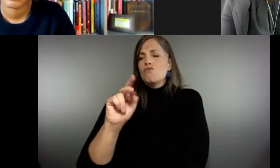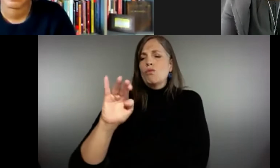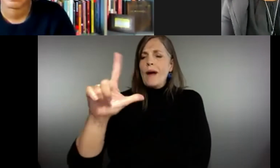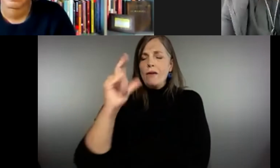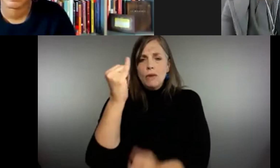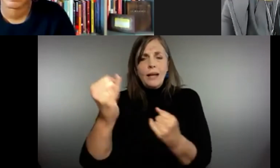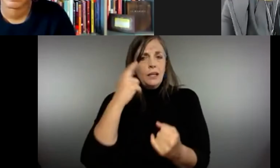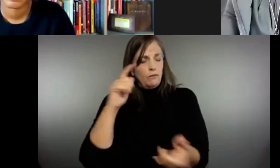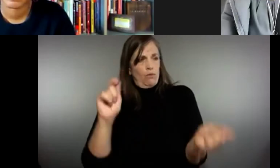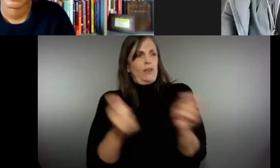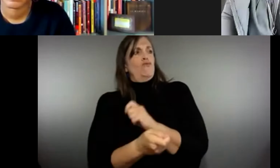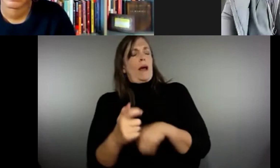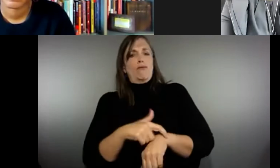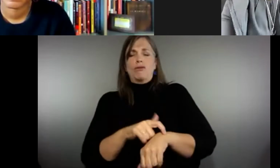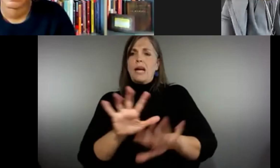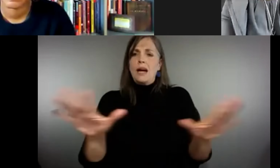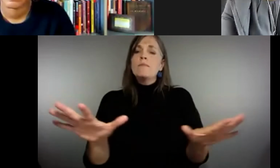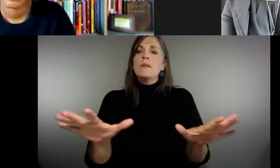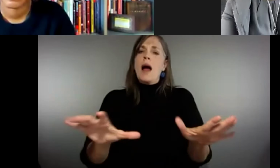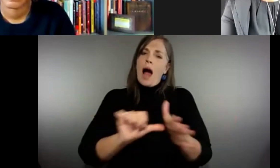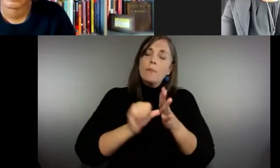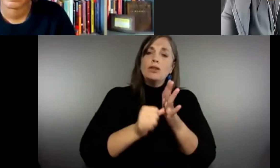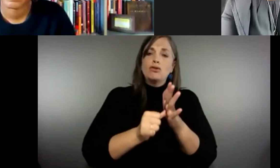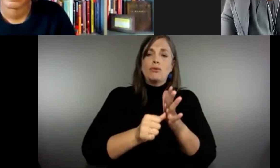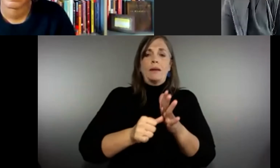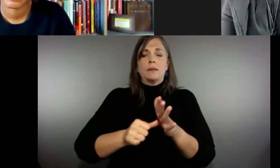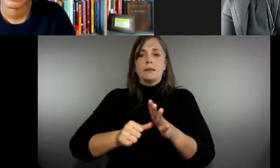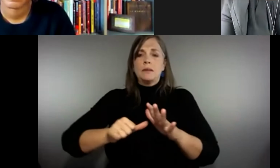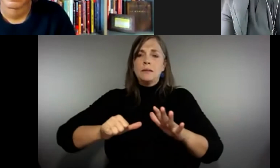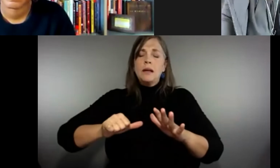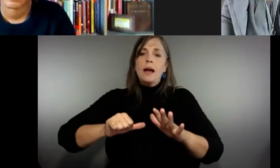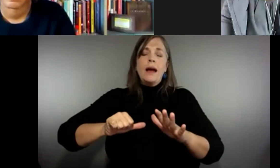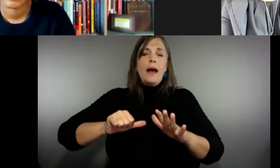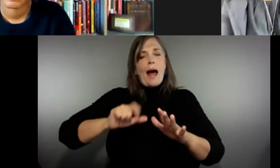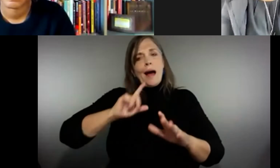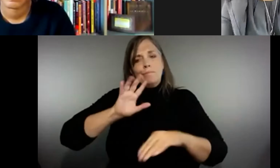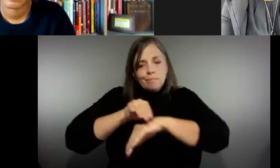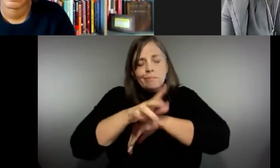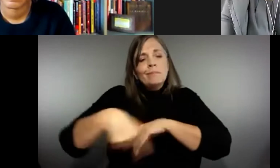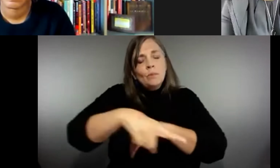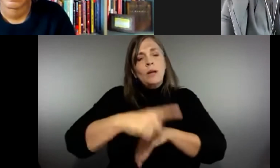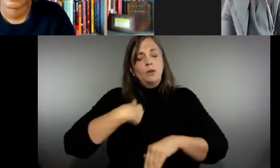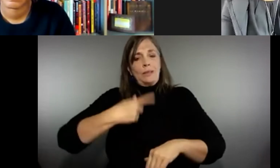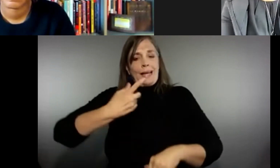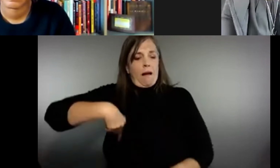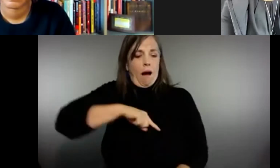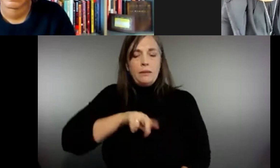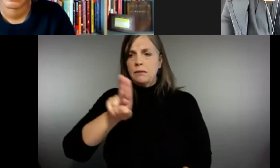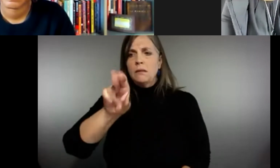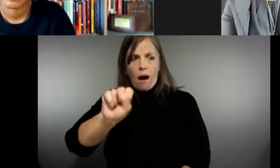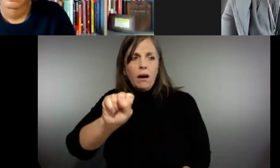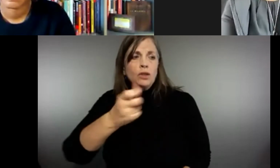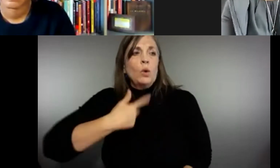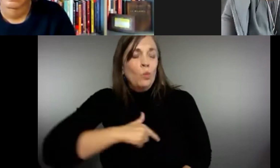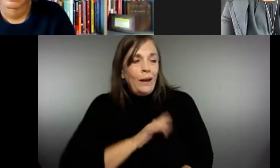and impress upon us and i am going to say us deliberately that we have a unique window of opportunity right